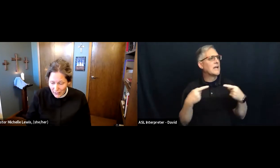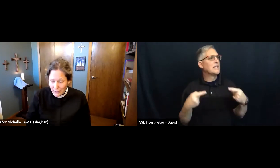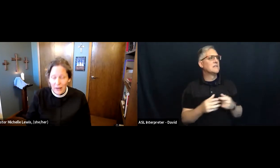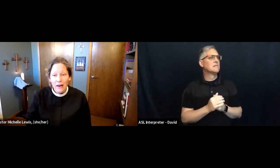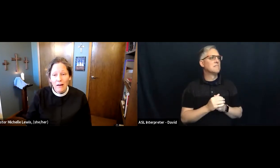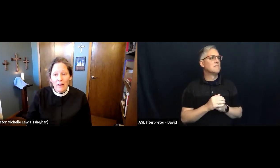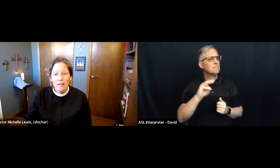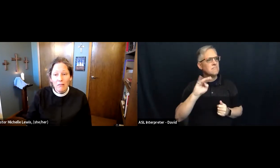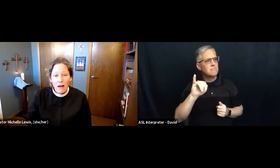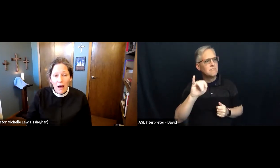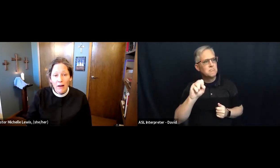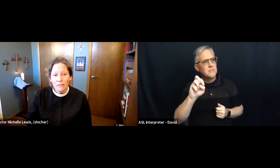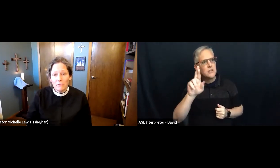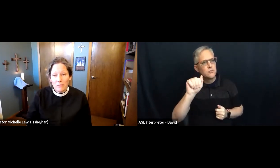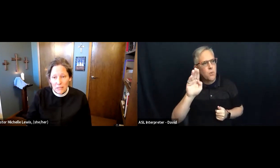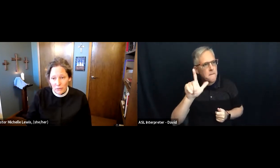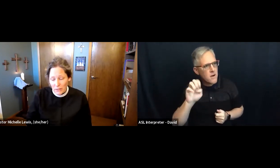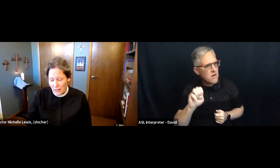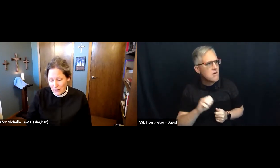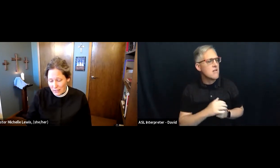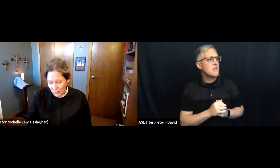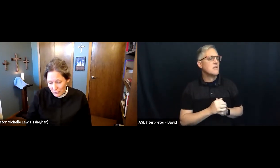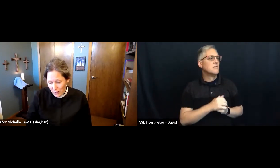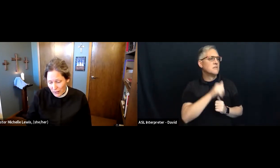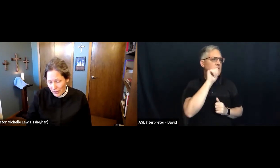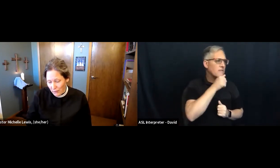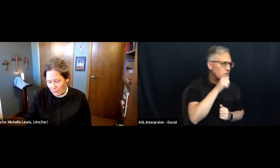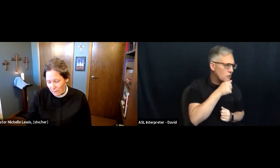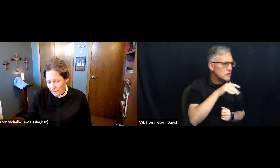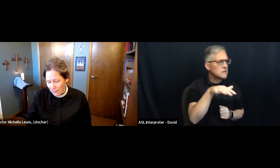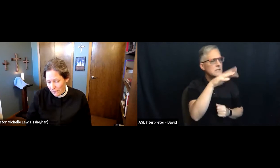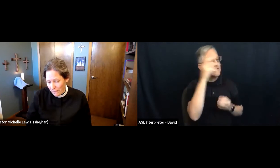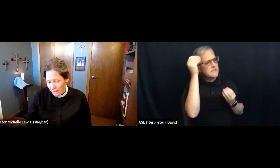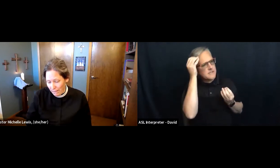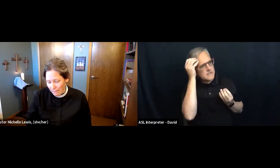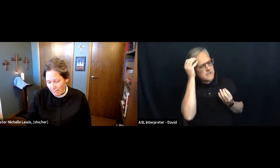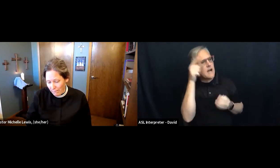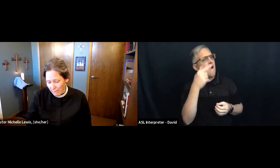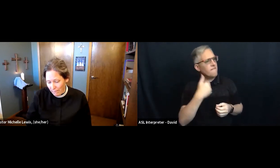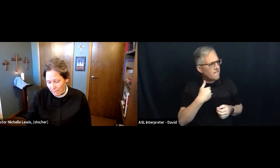a lot of pain, a lot of misery and suffering.